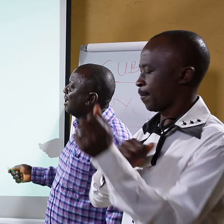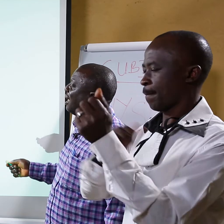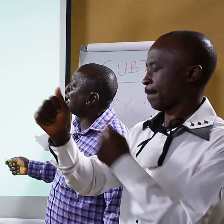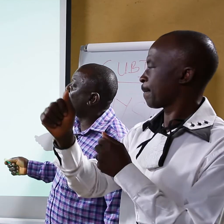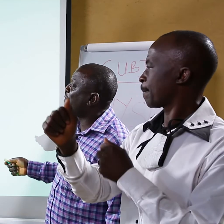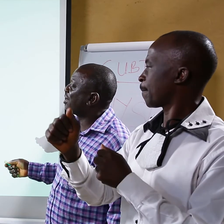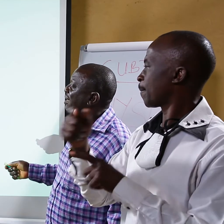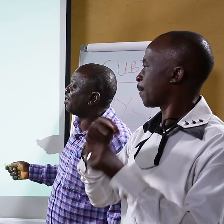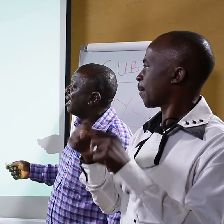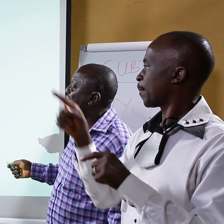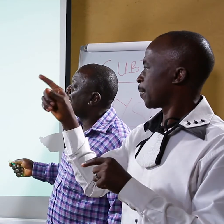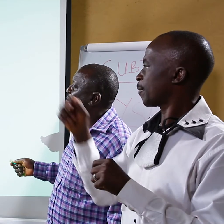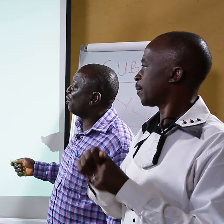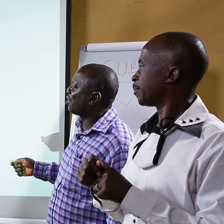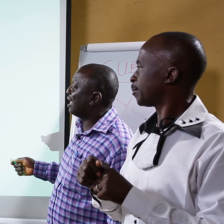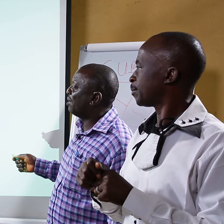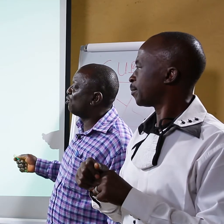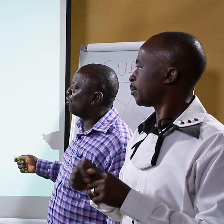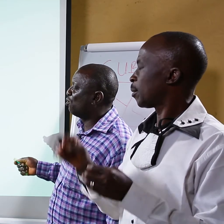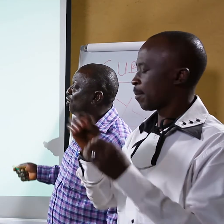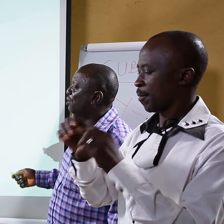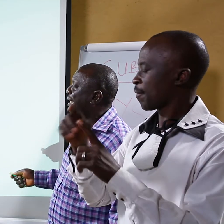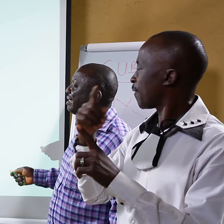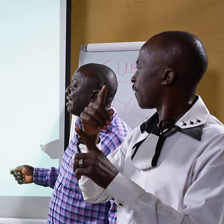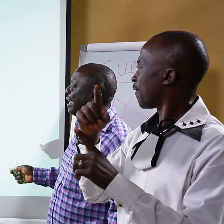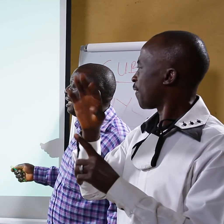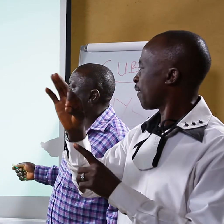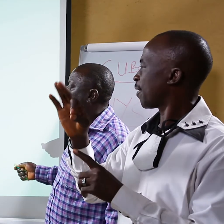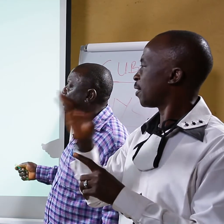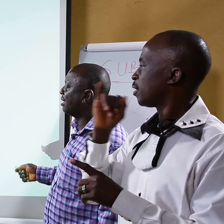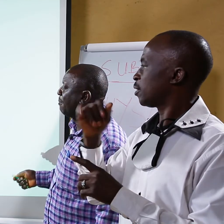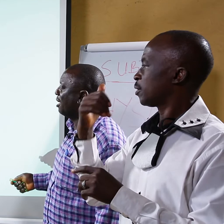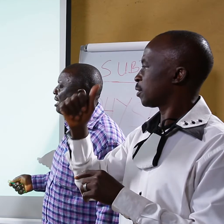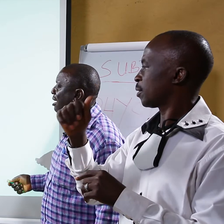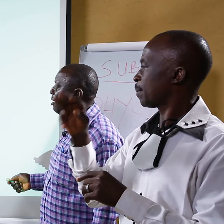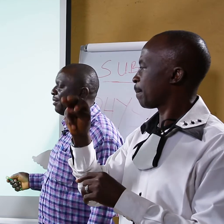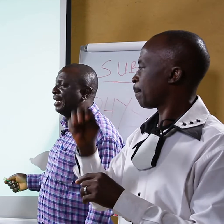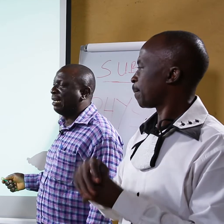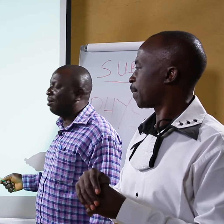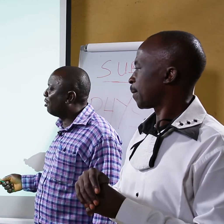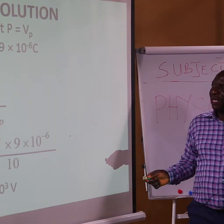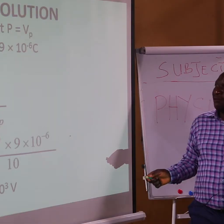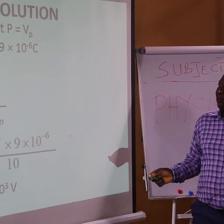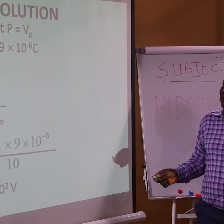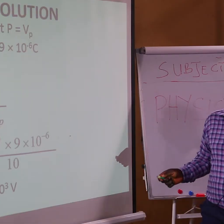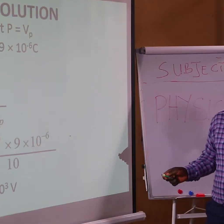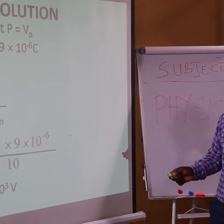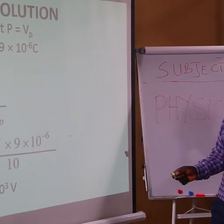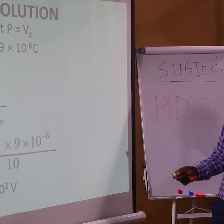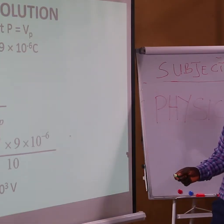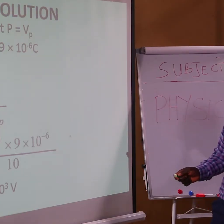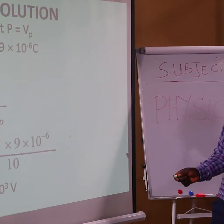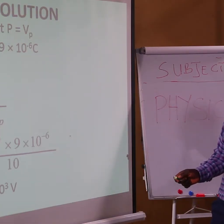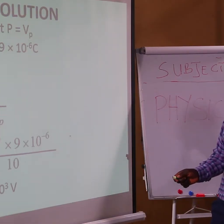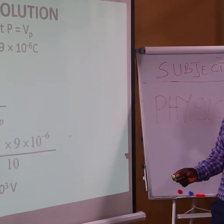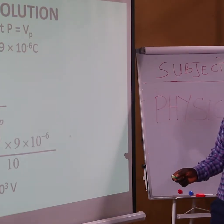P and our positive charge plus 9 microcoulomb is 10 meters. Now, applying our formula for